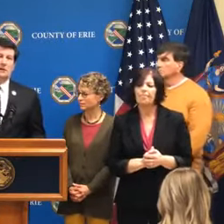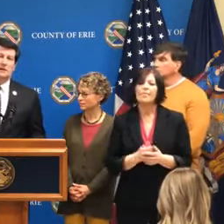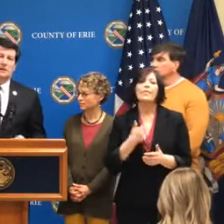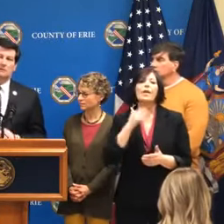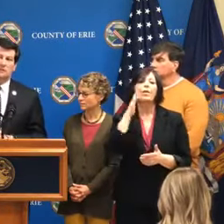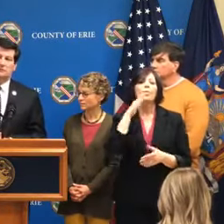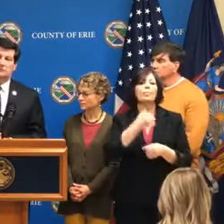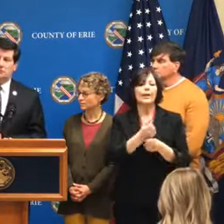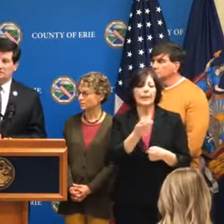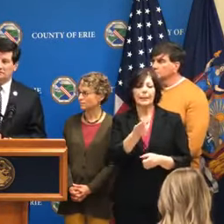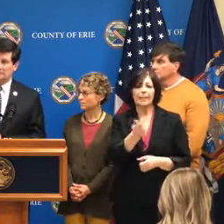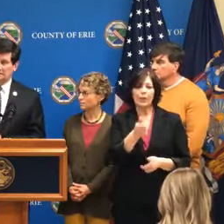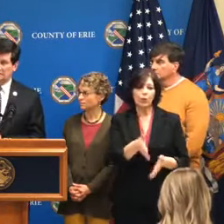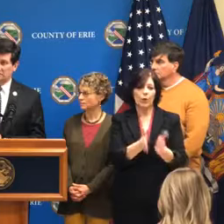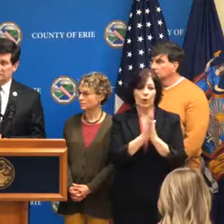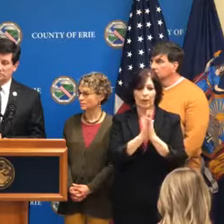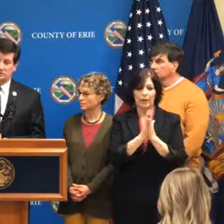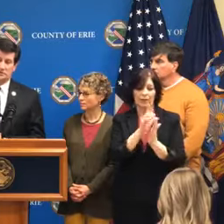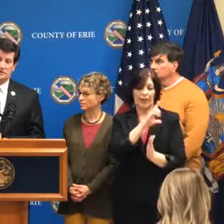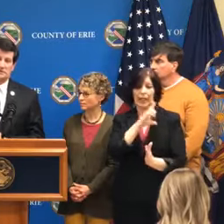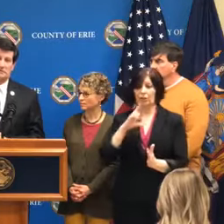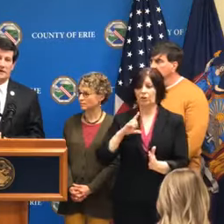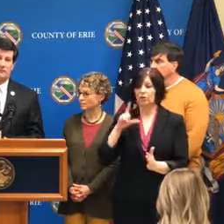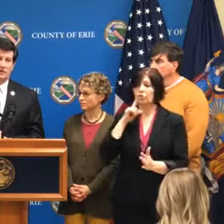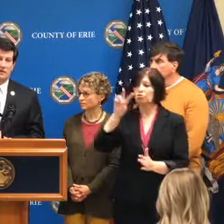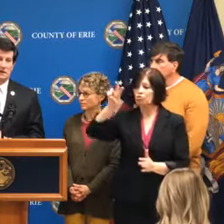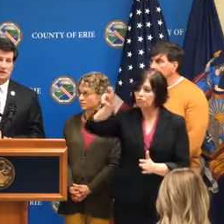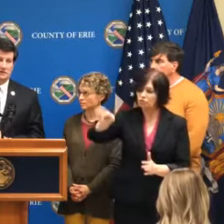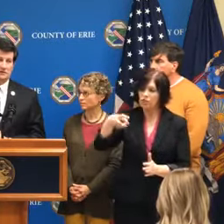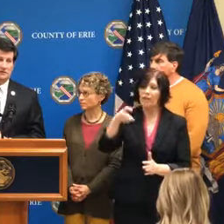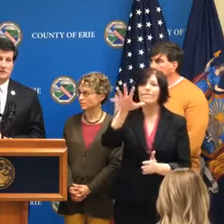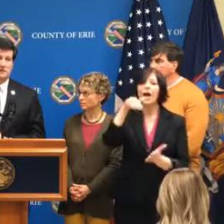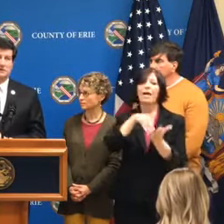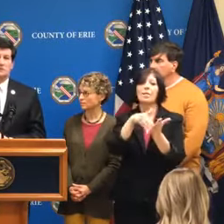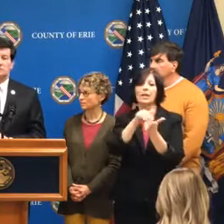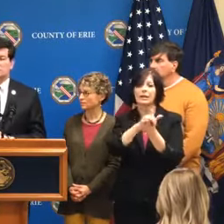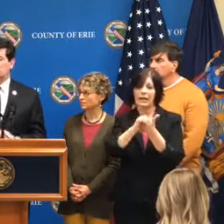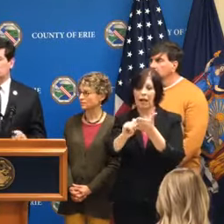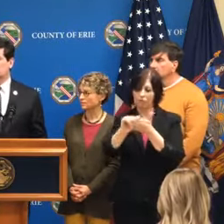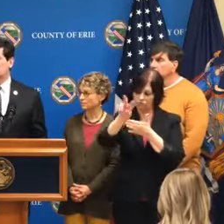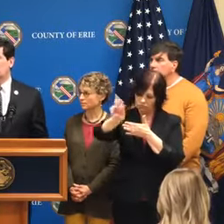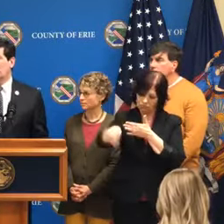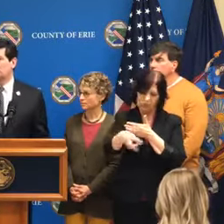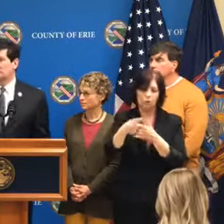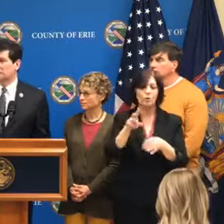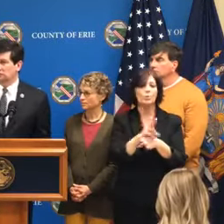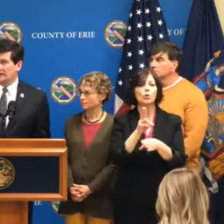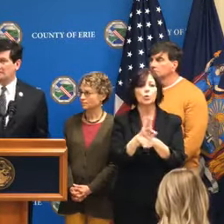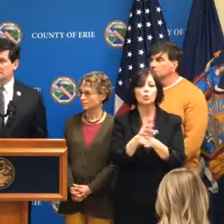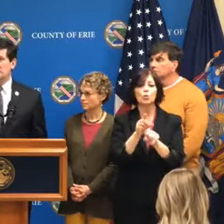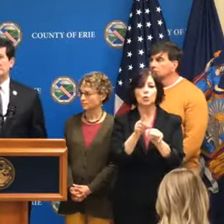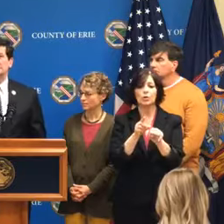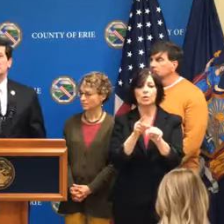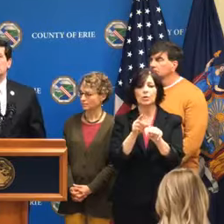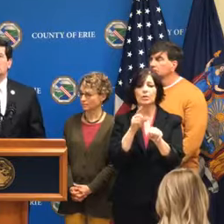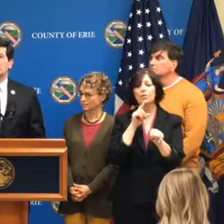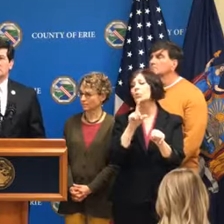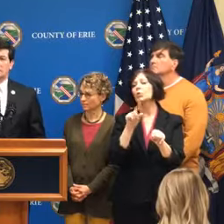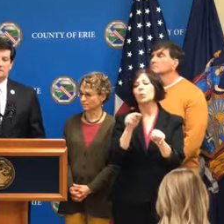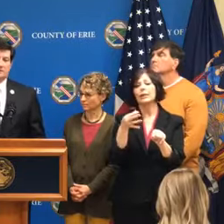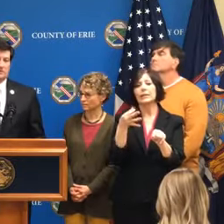to be making an immediate request to the legislature to transfer $5 million to be used out of the